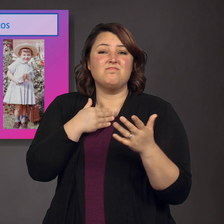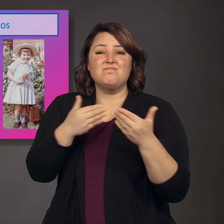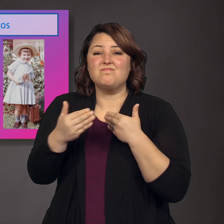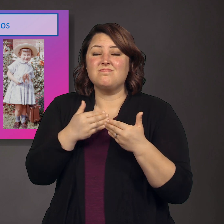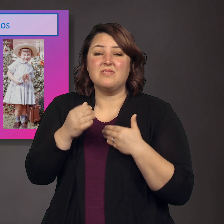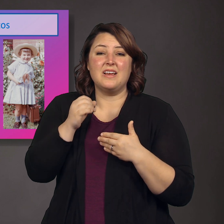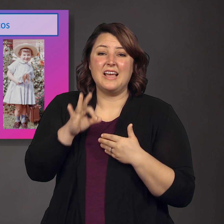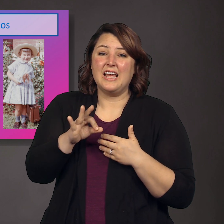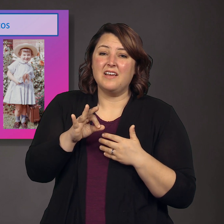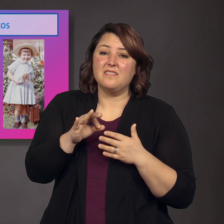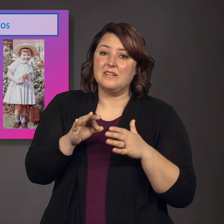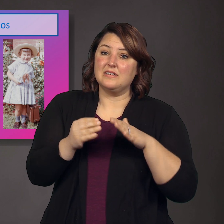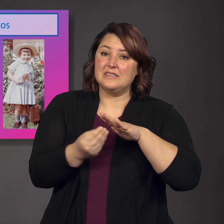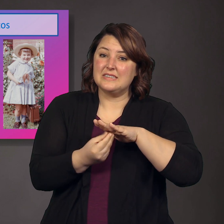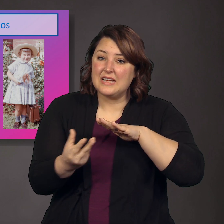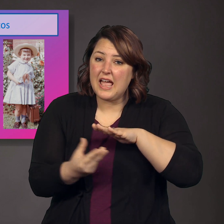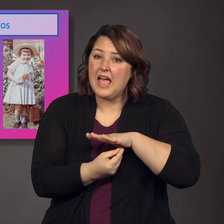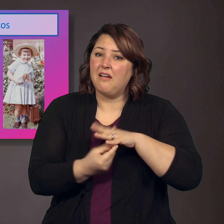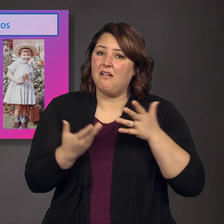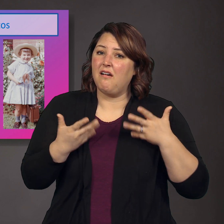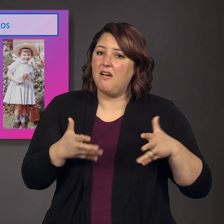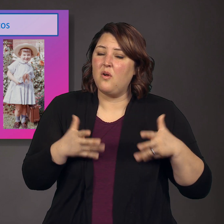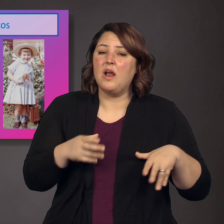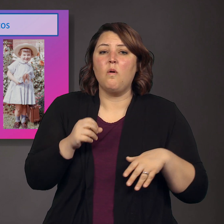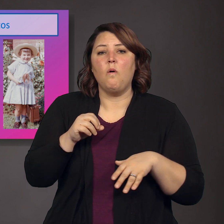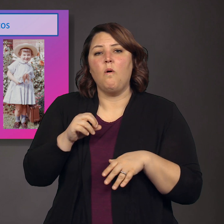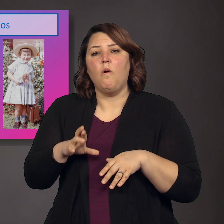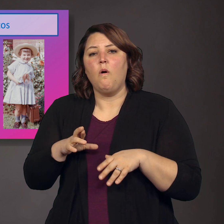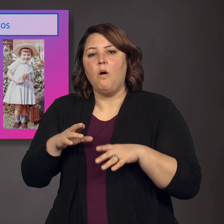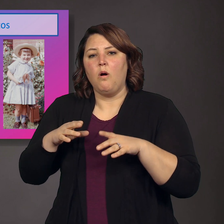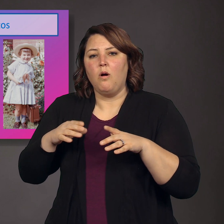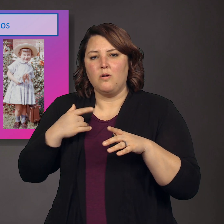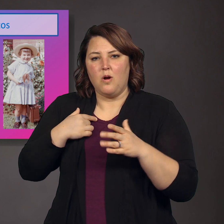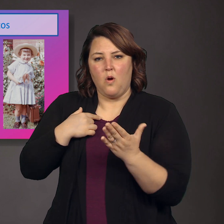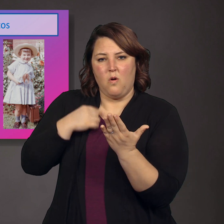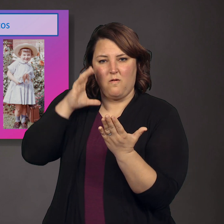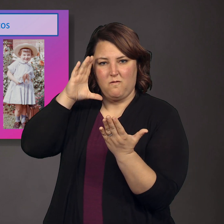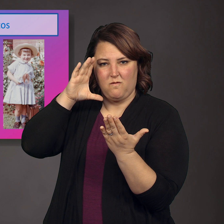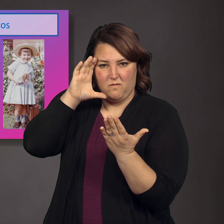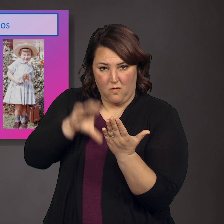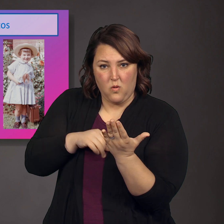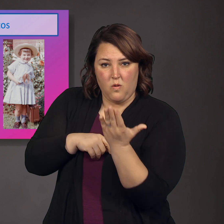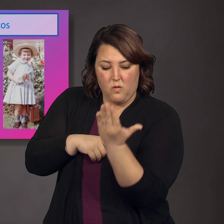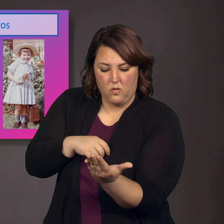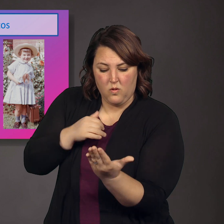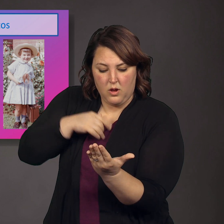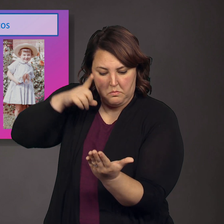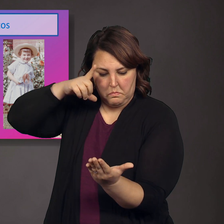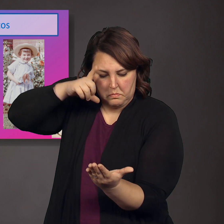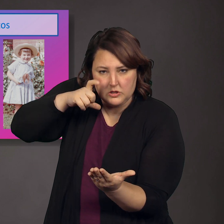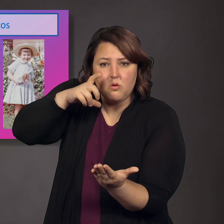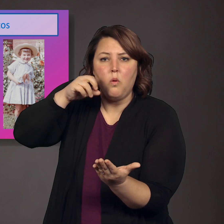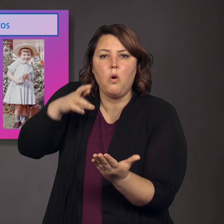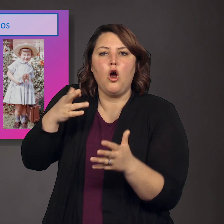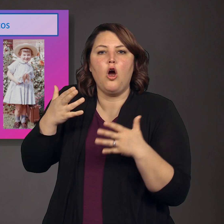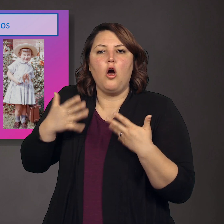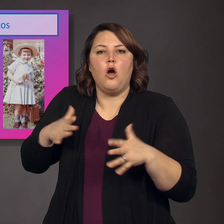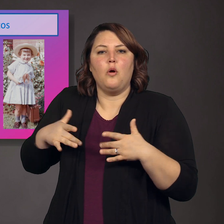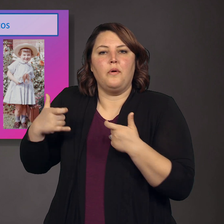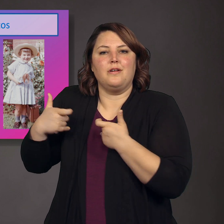you have scanned, or you've taken a photo of a photo, or if they were born digital, if you like. We